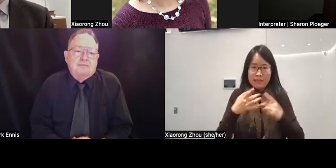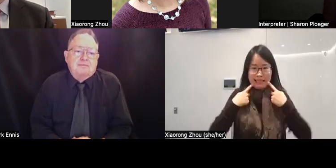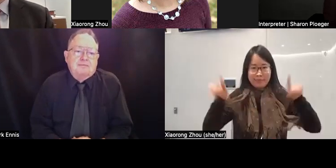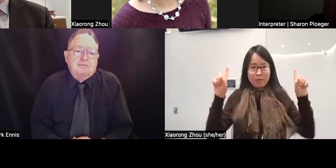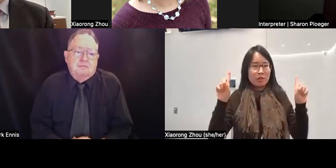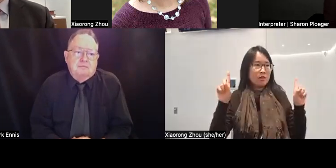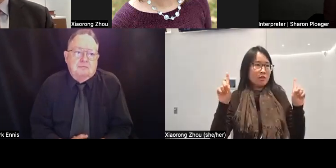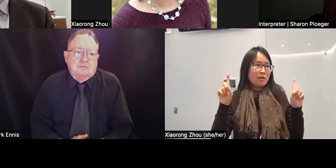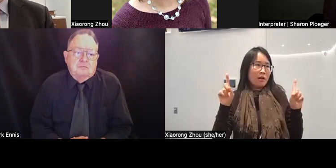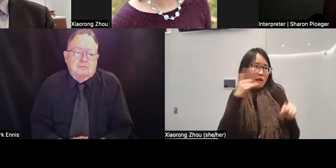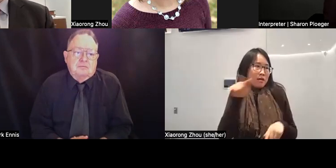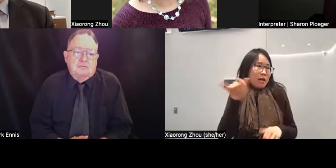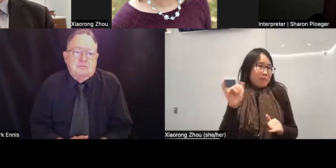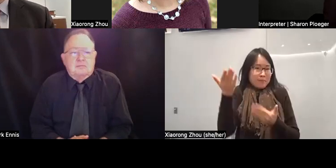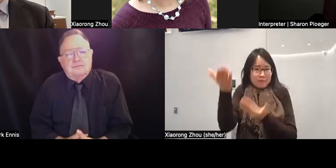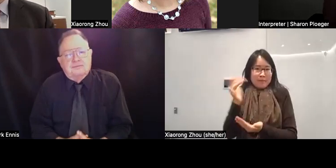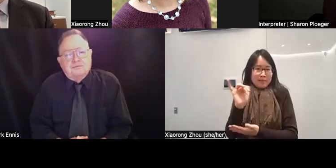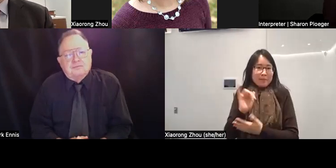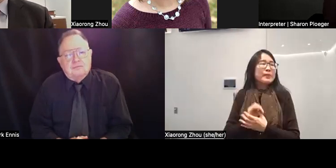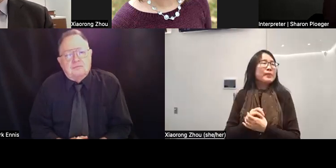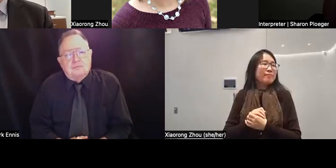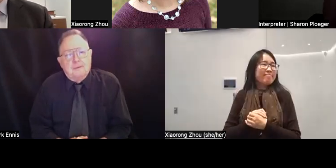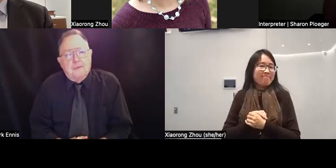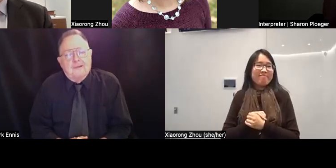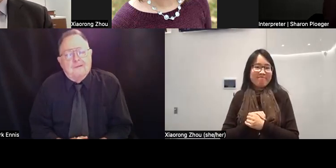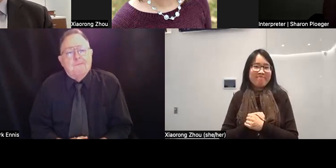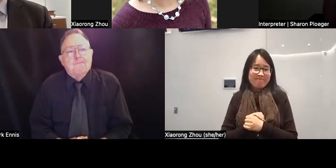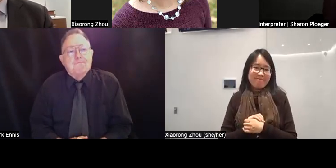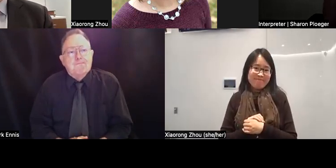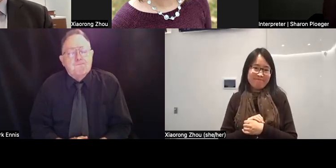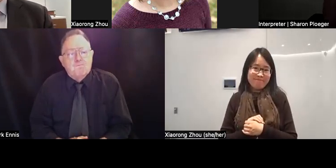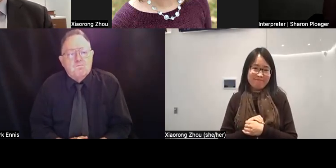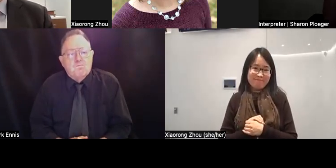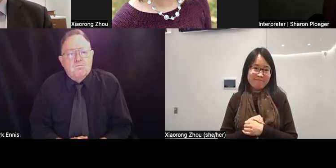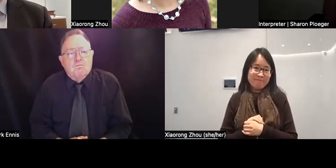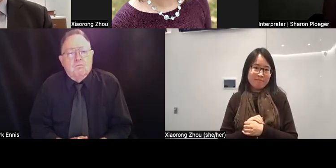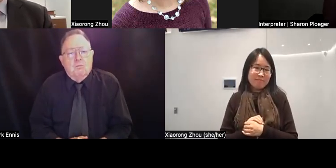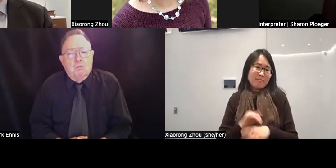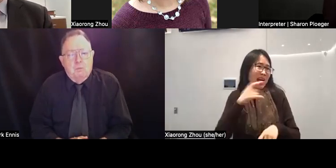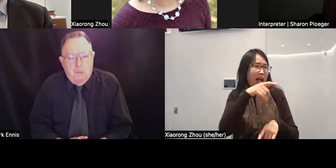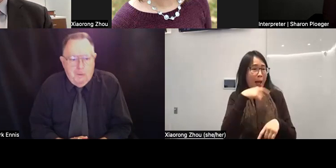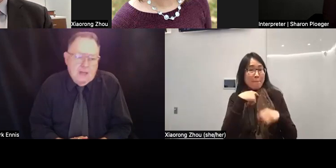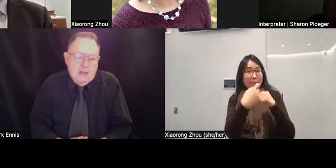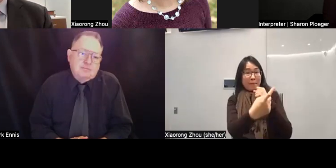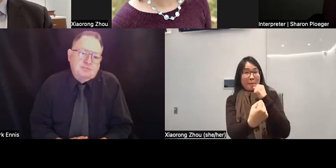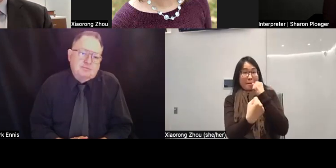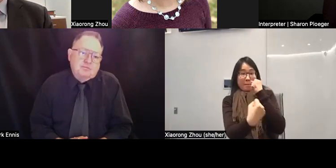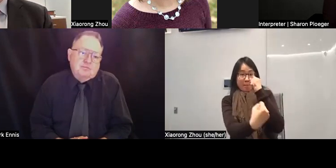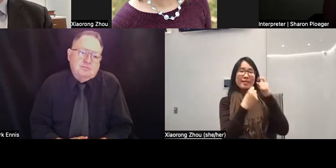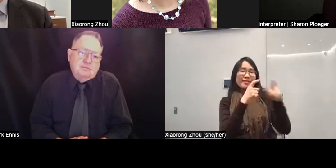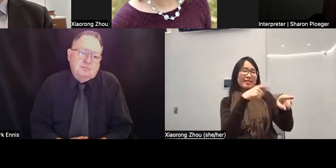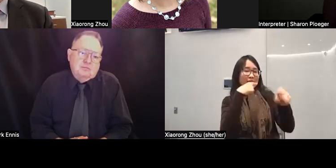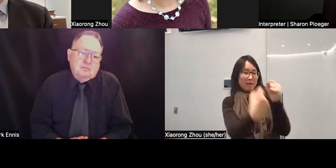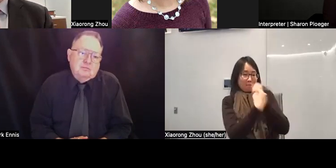support me, they mentor me to ensure my success. So other people similar to them can definitely be an asset to the